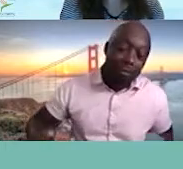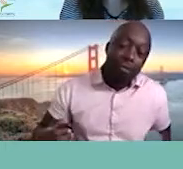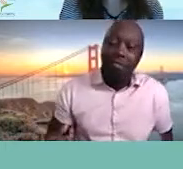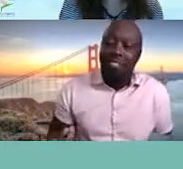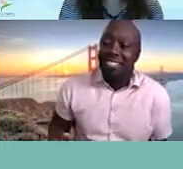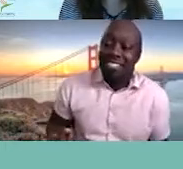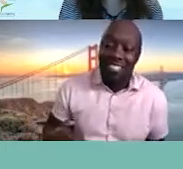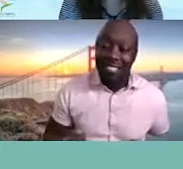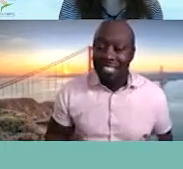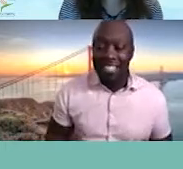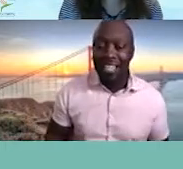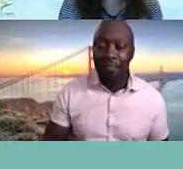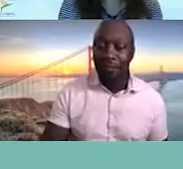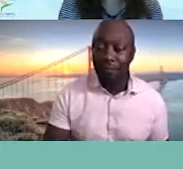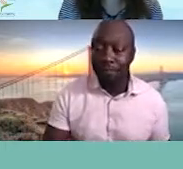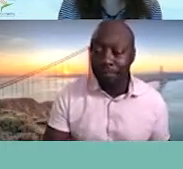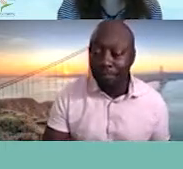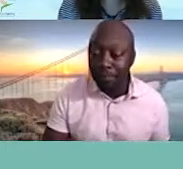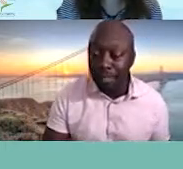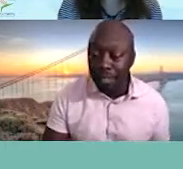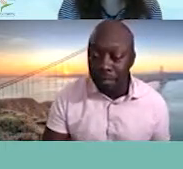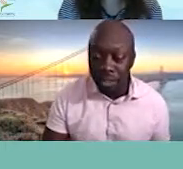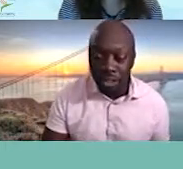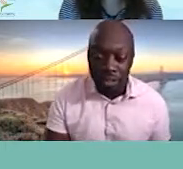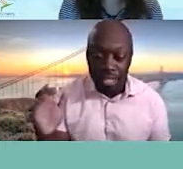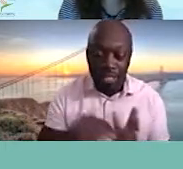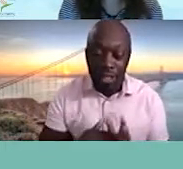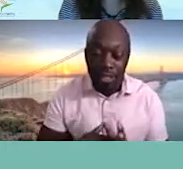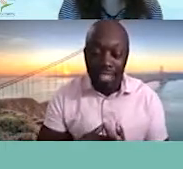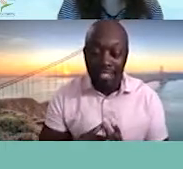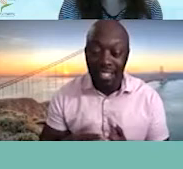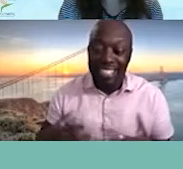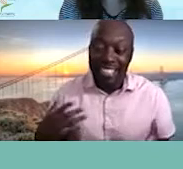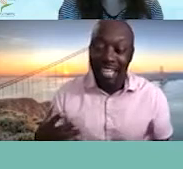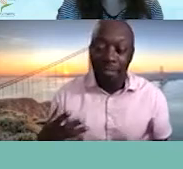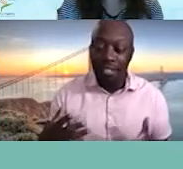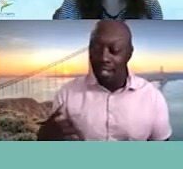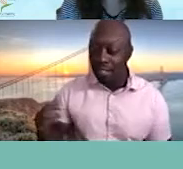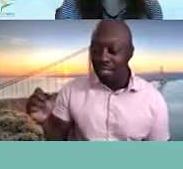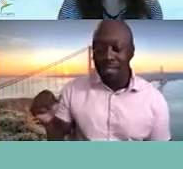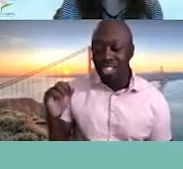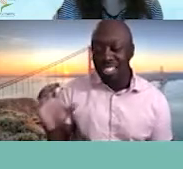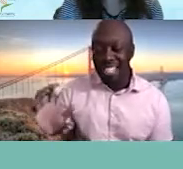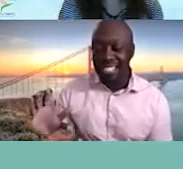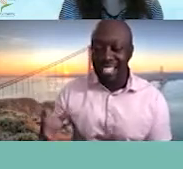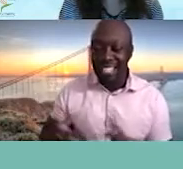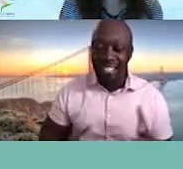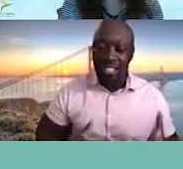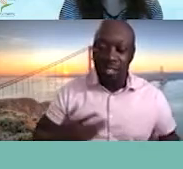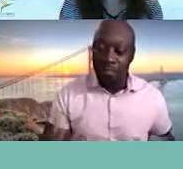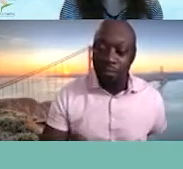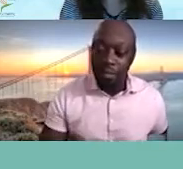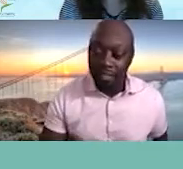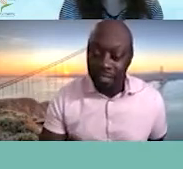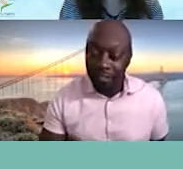even moved. It's excitement. I'm gonna show you that to you again, the excitement. Sometimes it's just not the sign, it's just